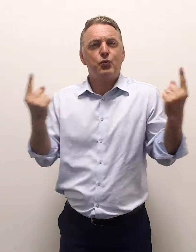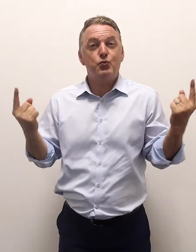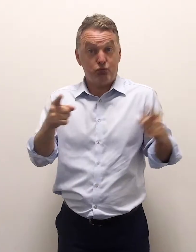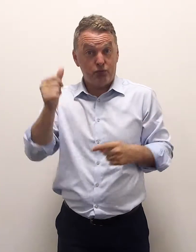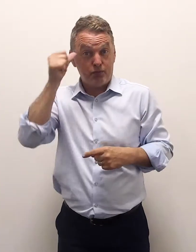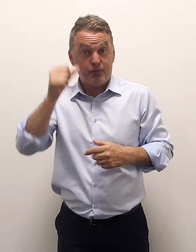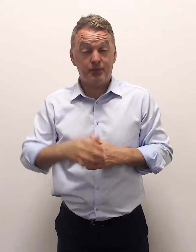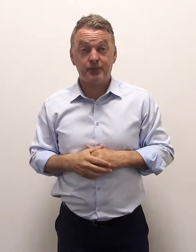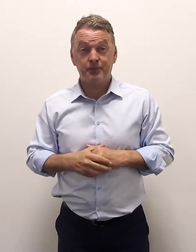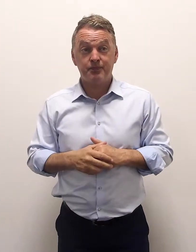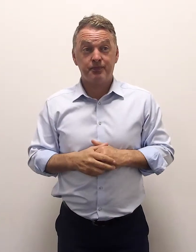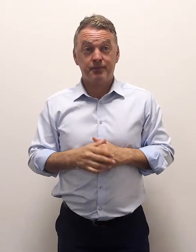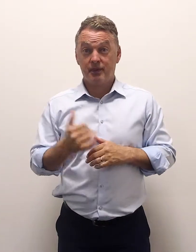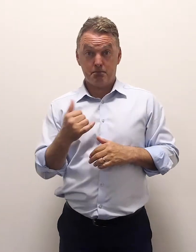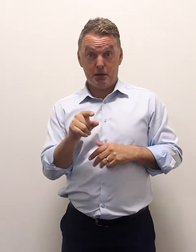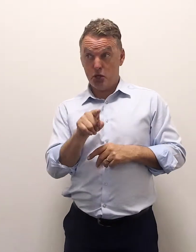there.